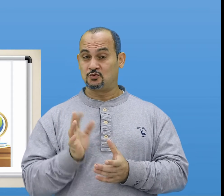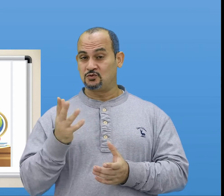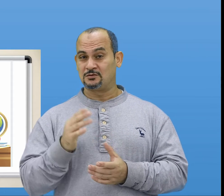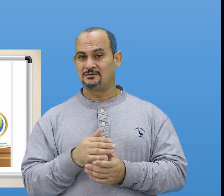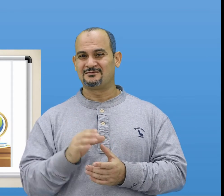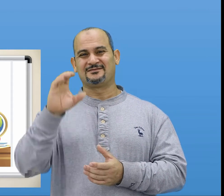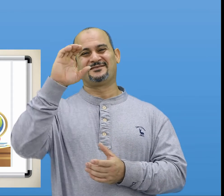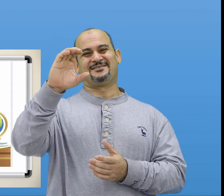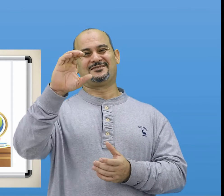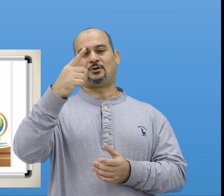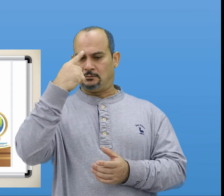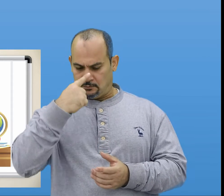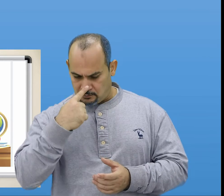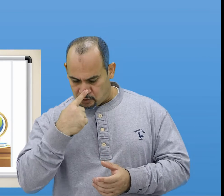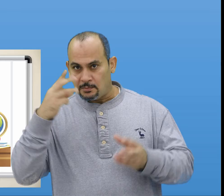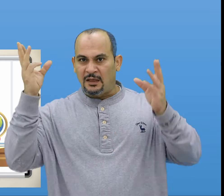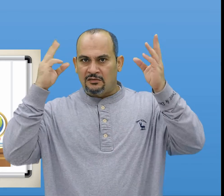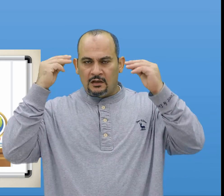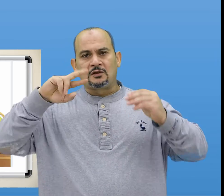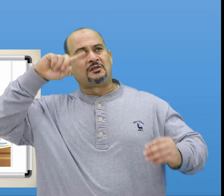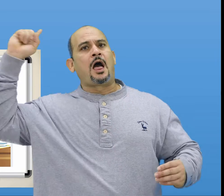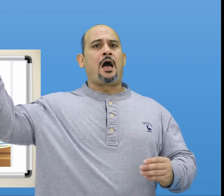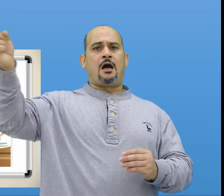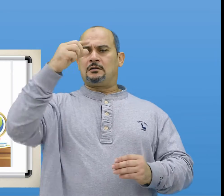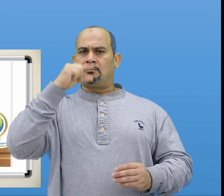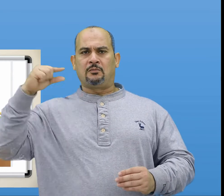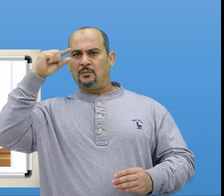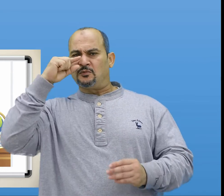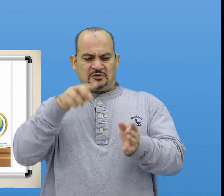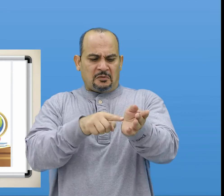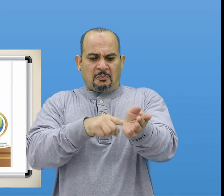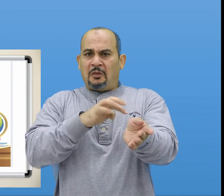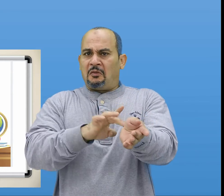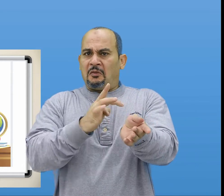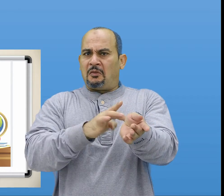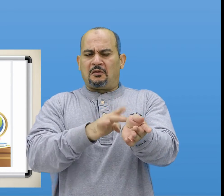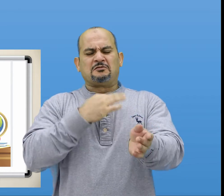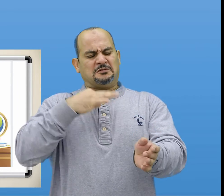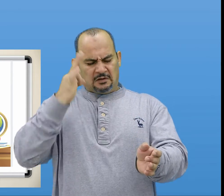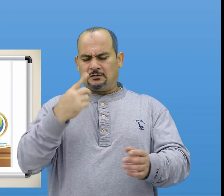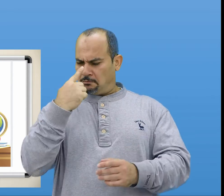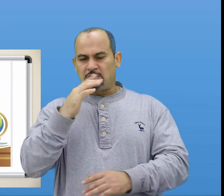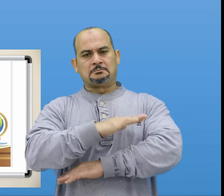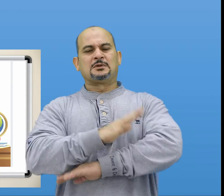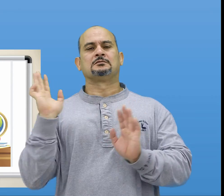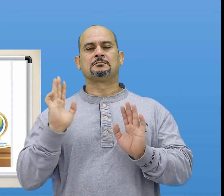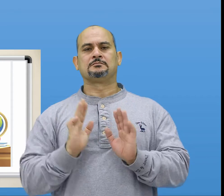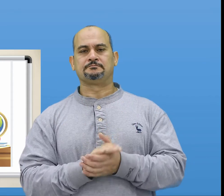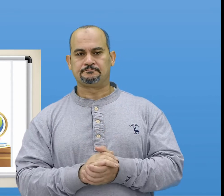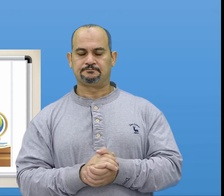have a beautiful design here of a living room. We have the sofas, the table, coffee tables, the chandeliers, the shelves